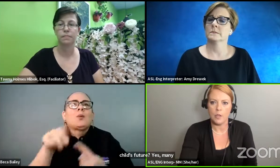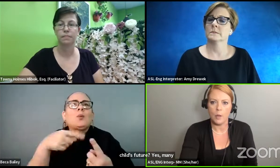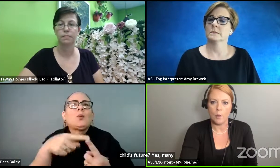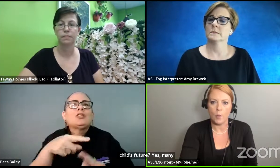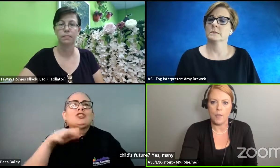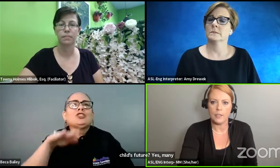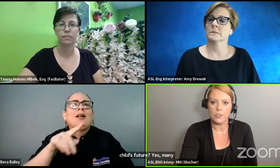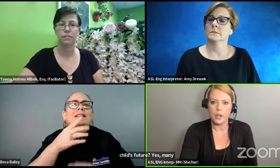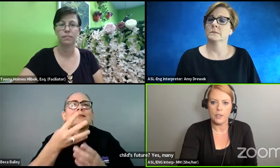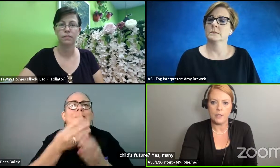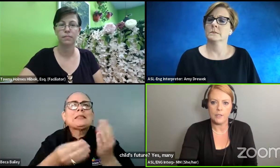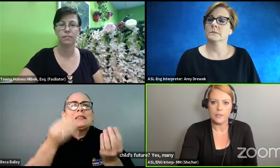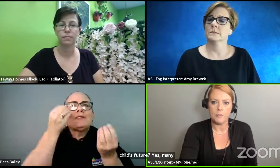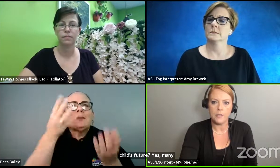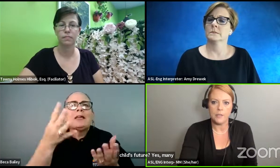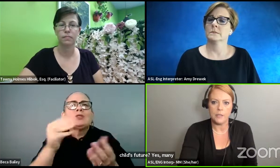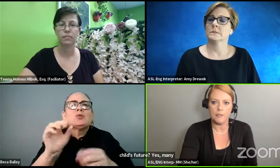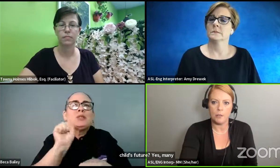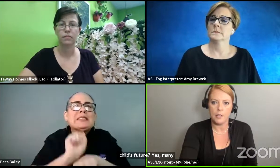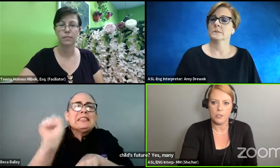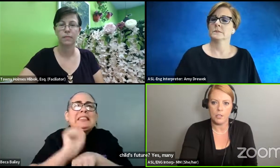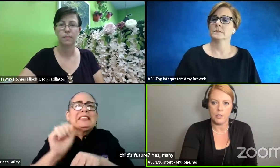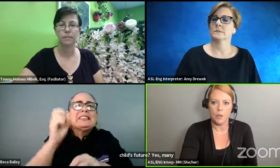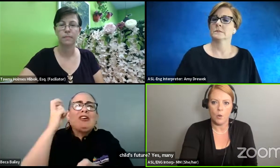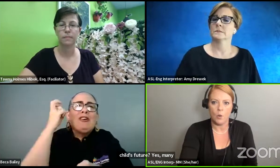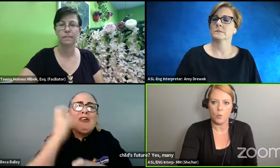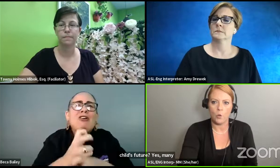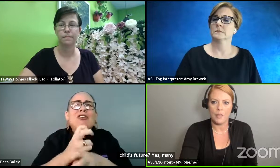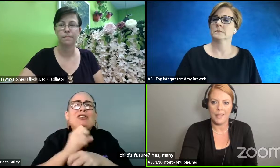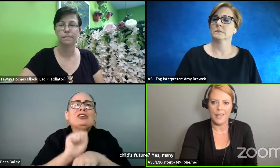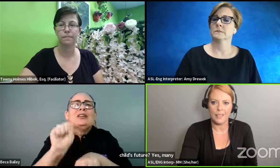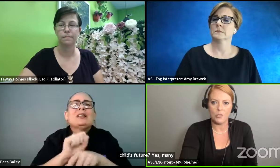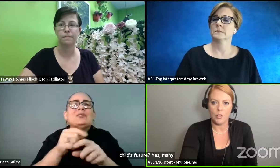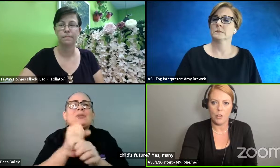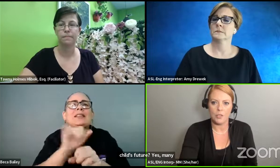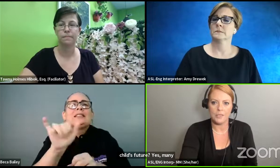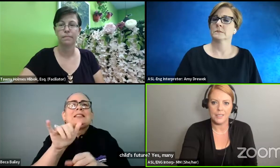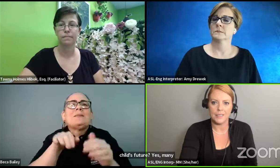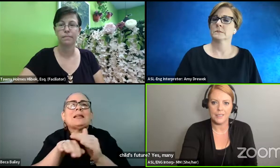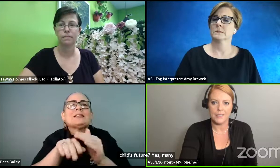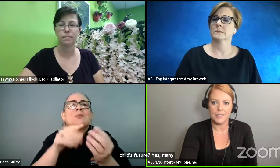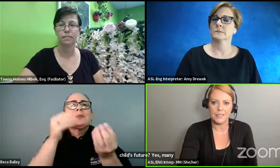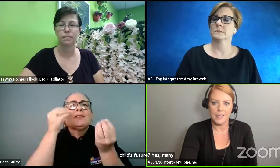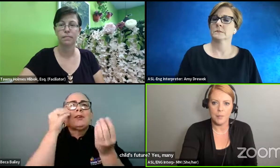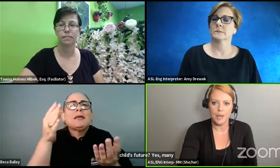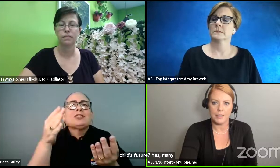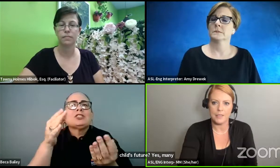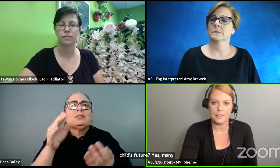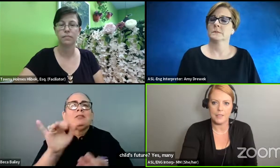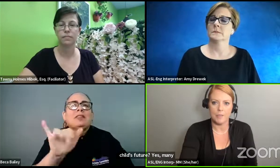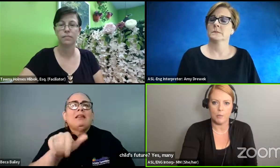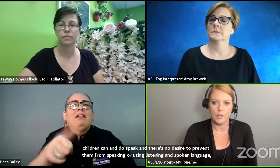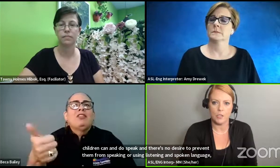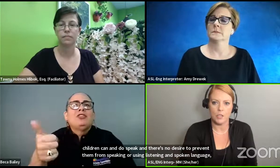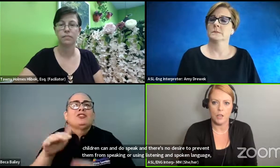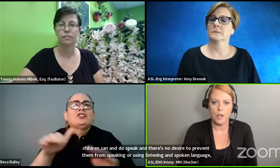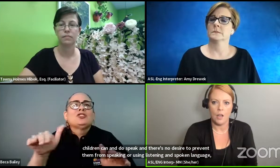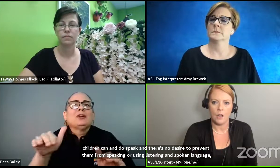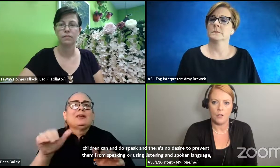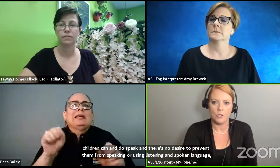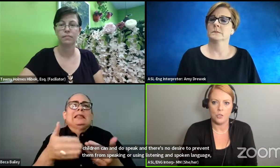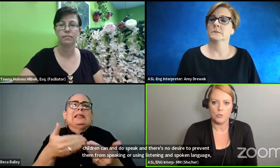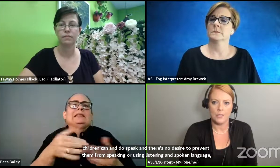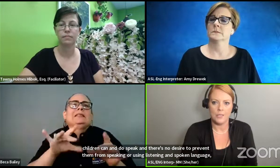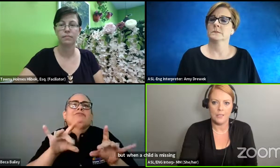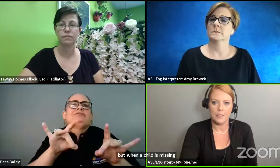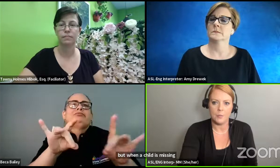language. But when a child is missing information or working extra hard to get the same access to information